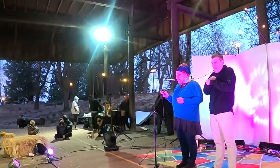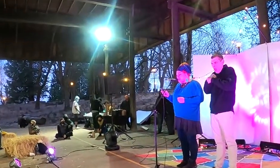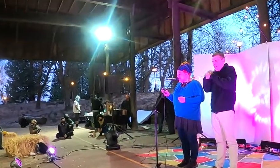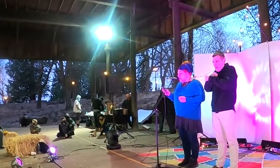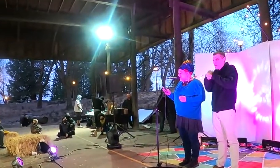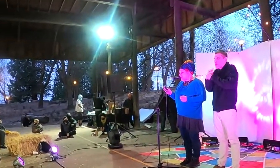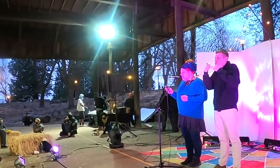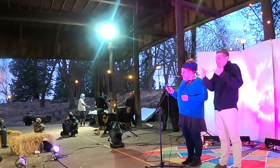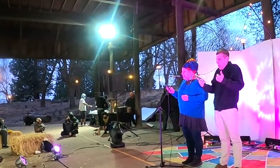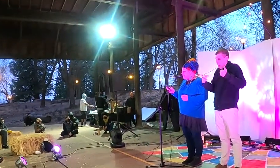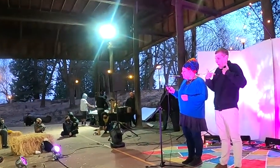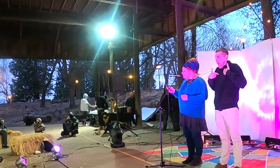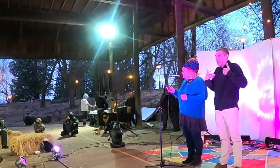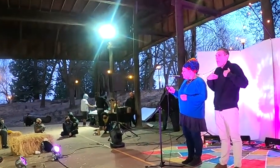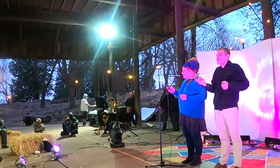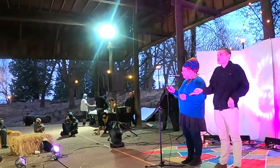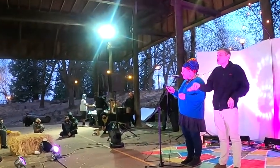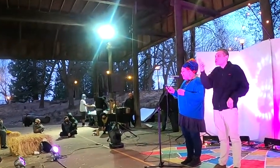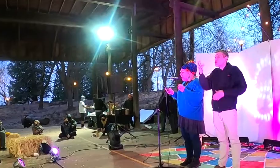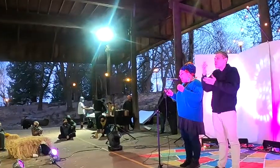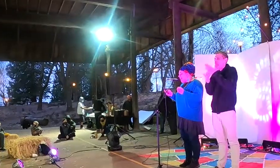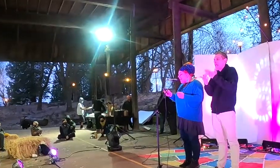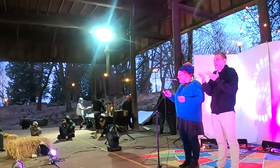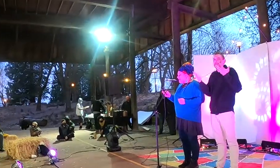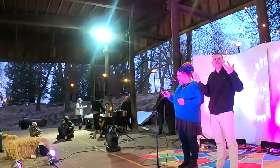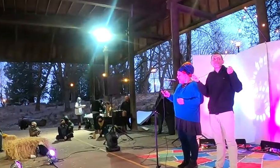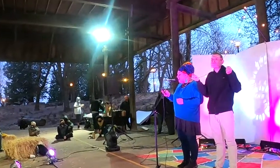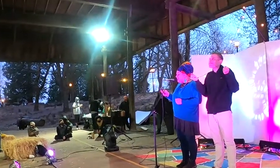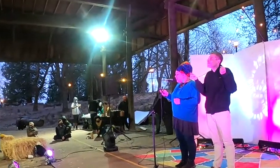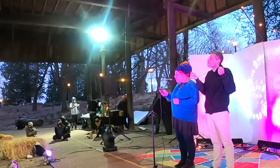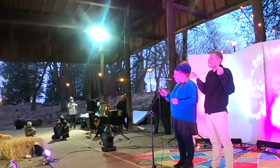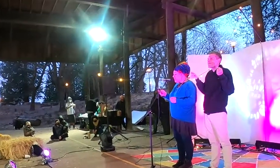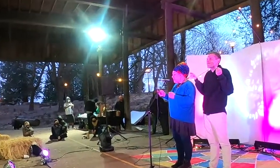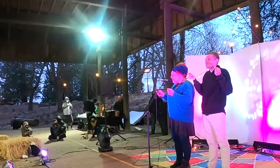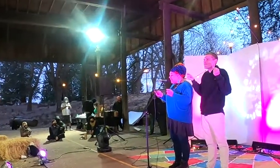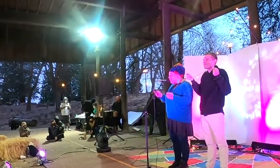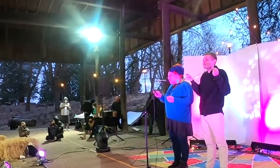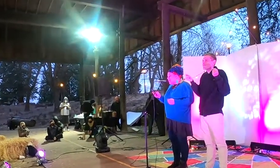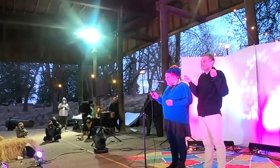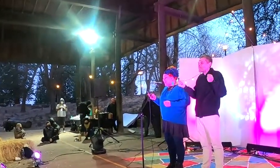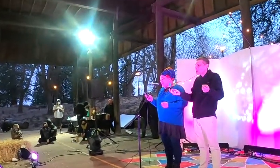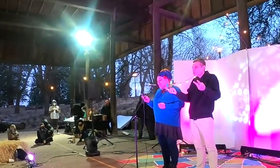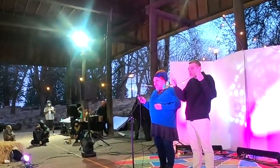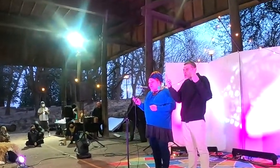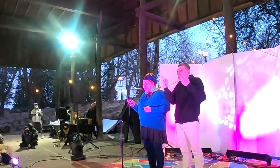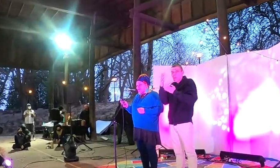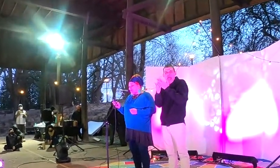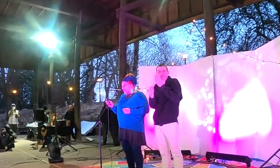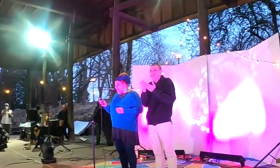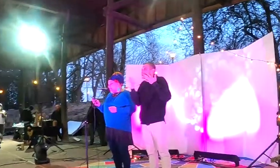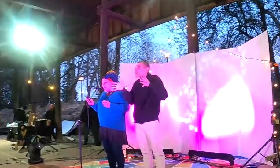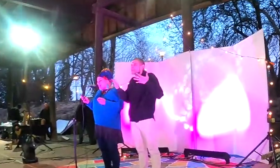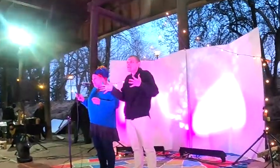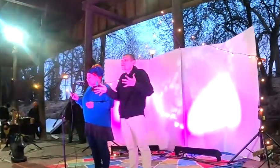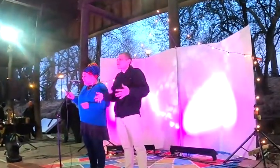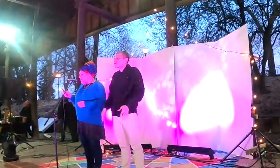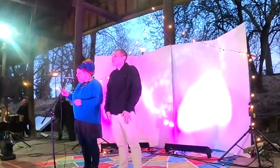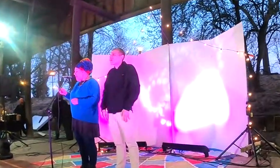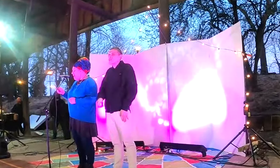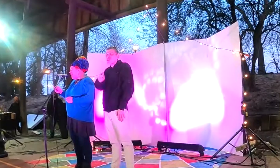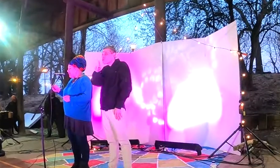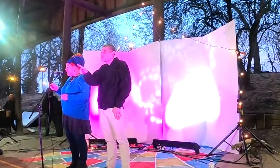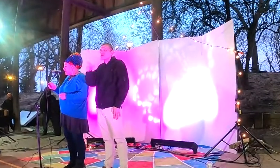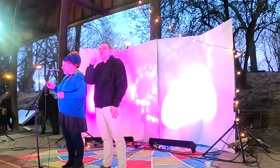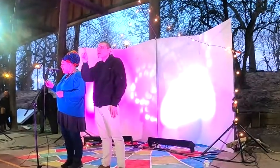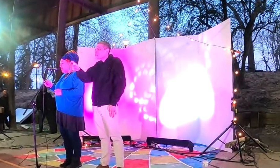two hands to hold. I have two hands to hold. That's all you need to know. That should make